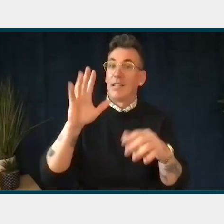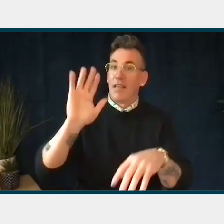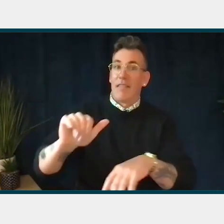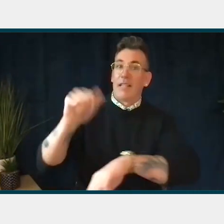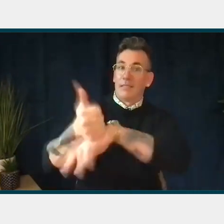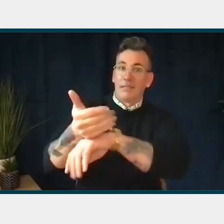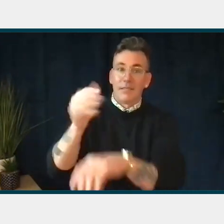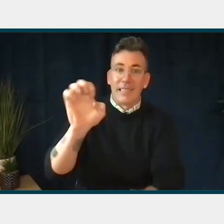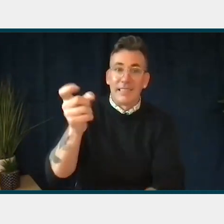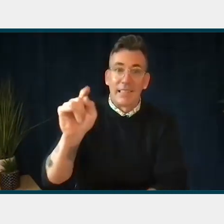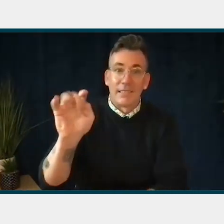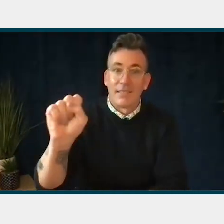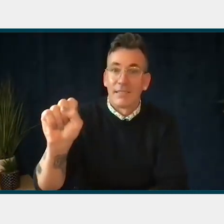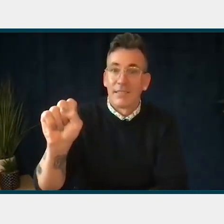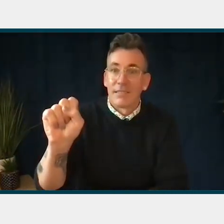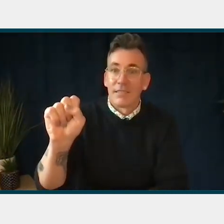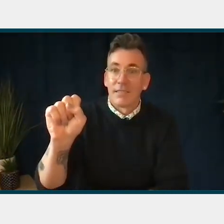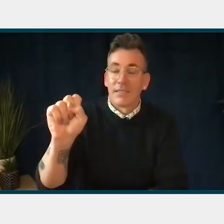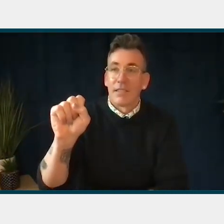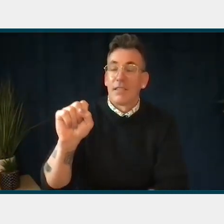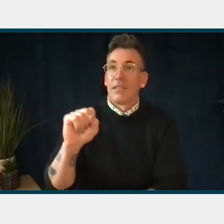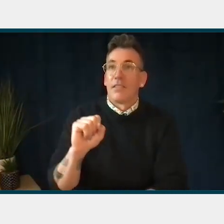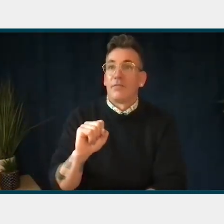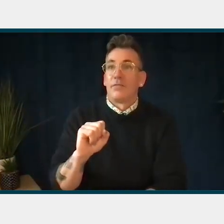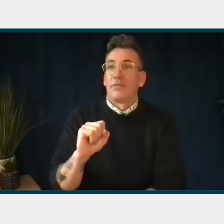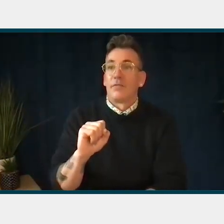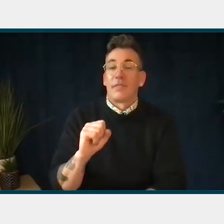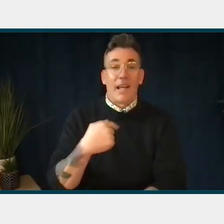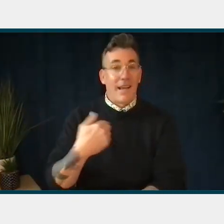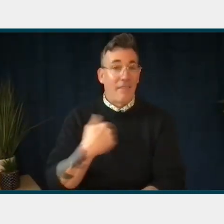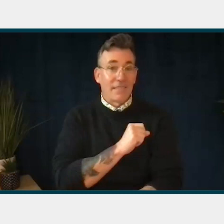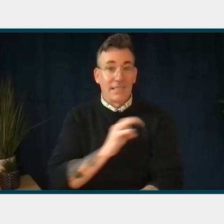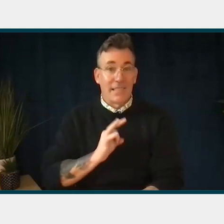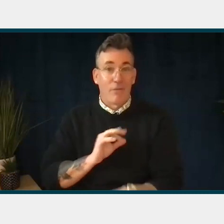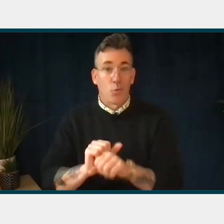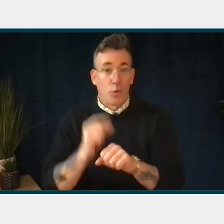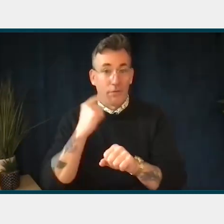people to see that setting.